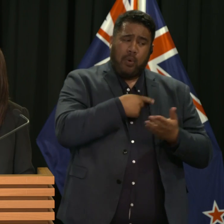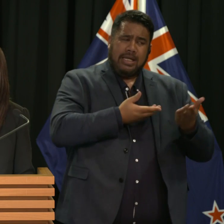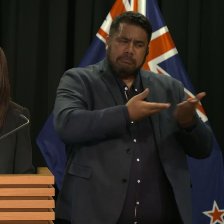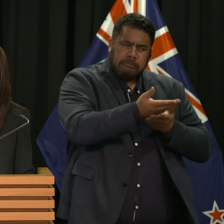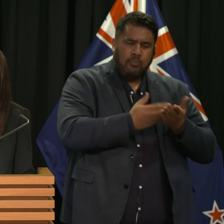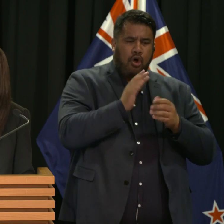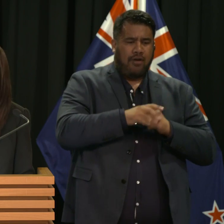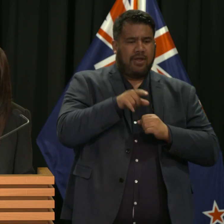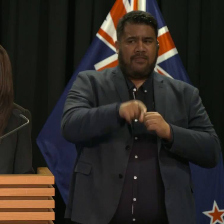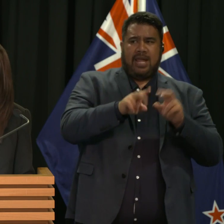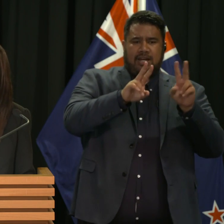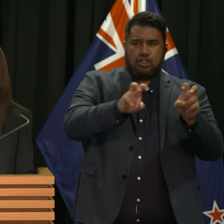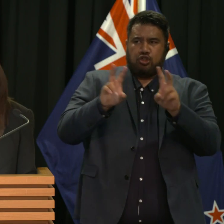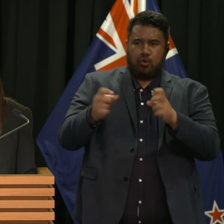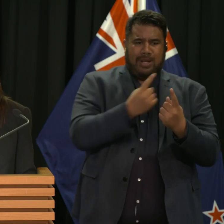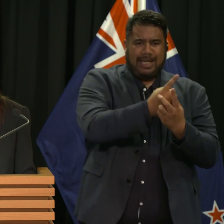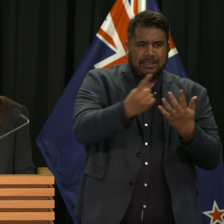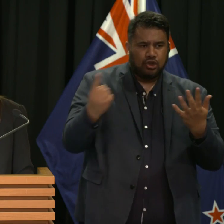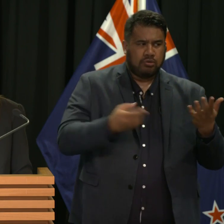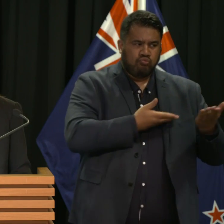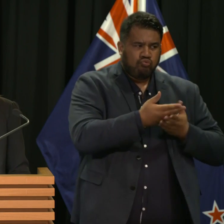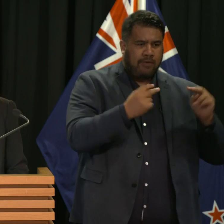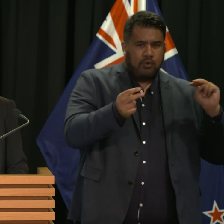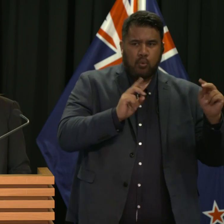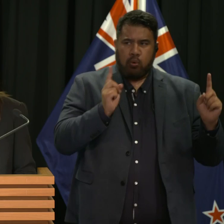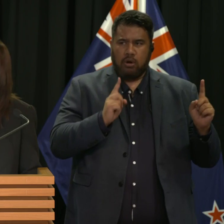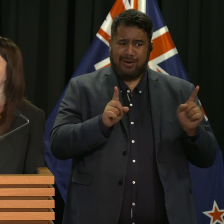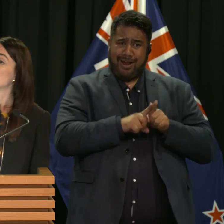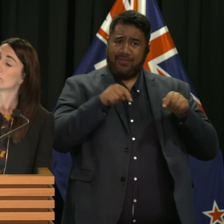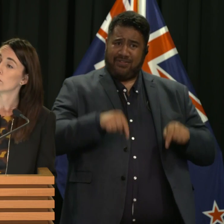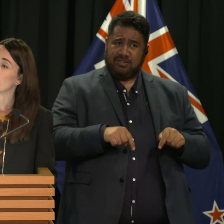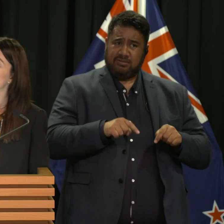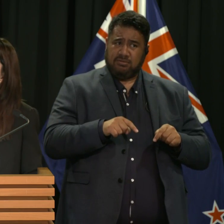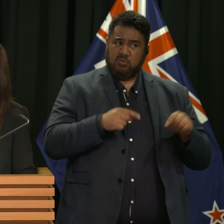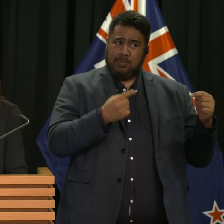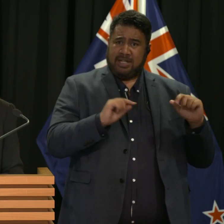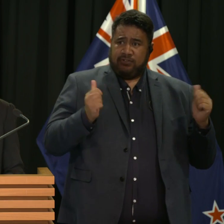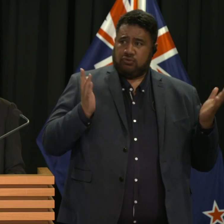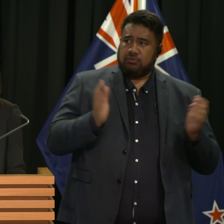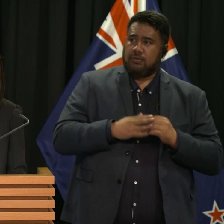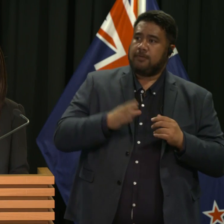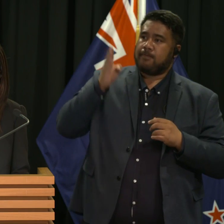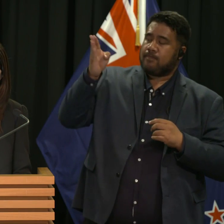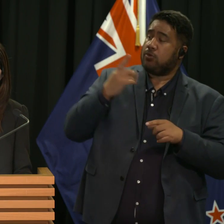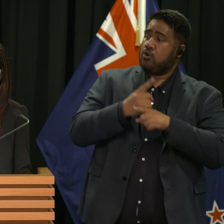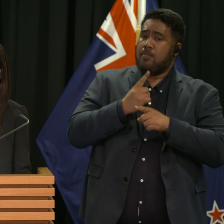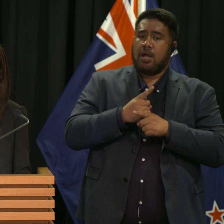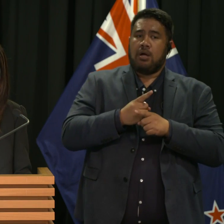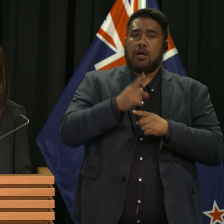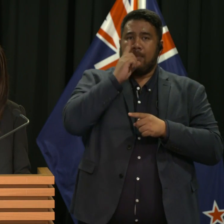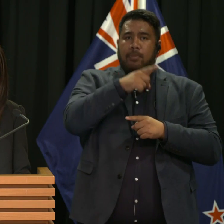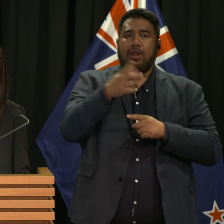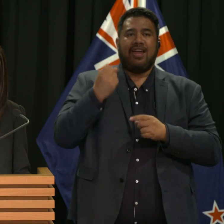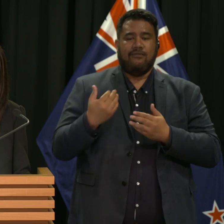issue case by case, and we have done so here. Just in terms of you talking about the mandate, well,